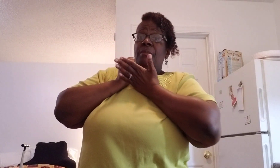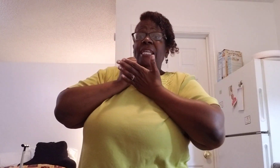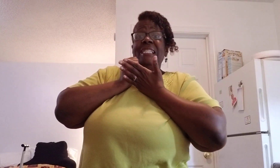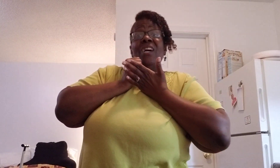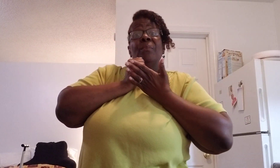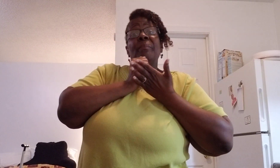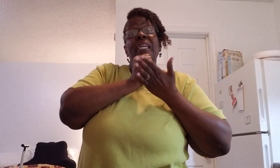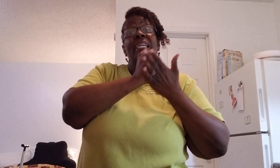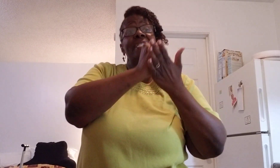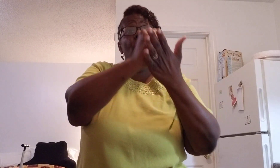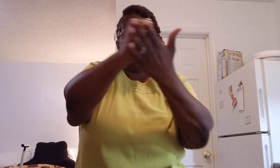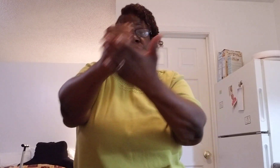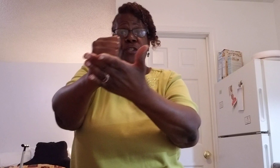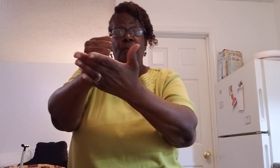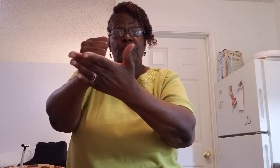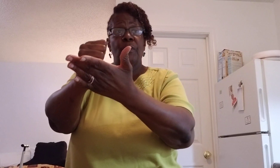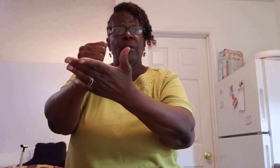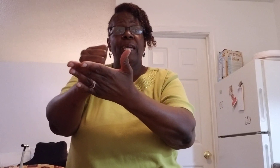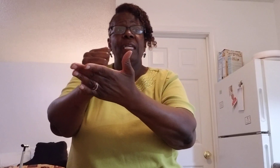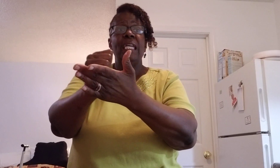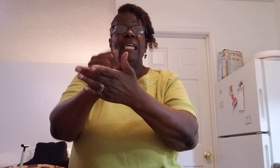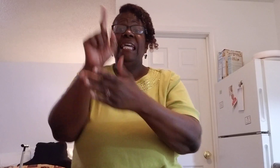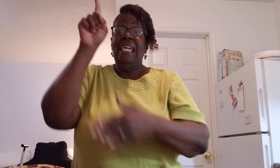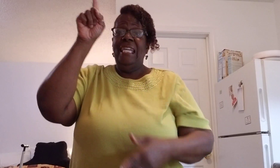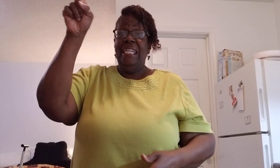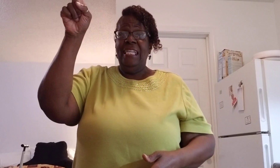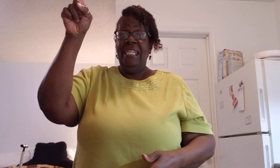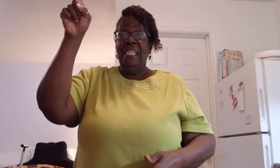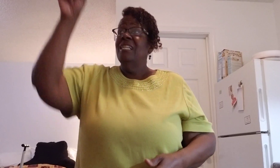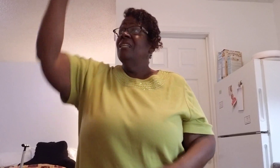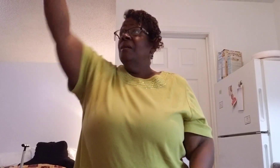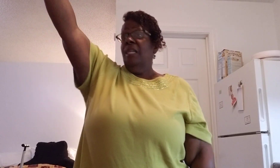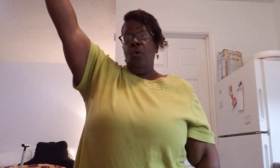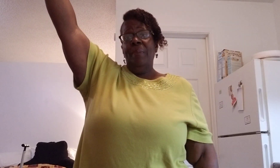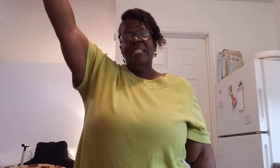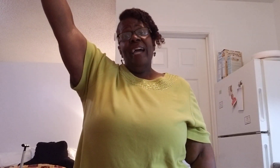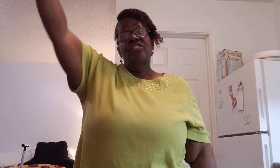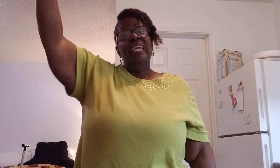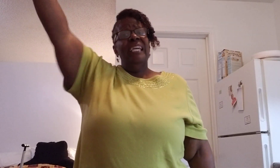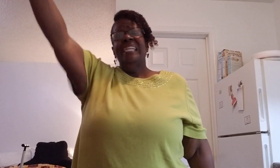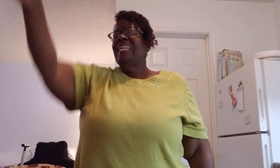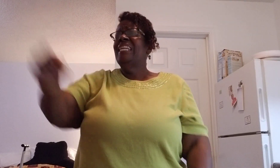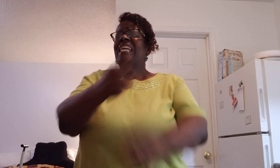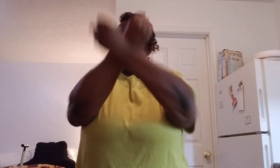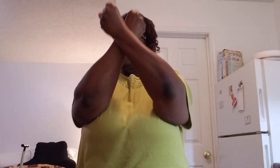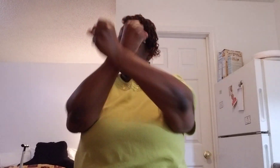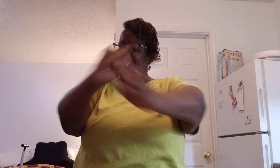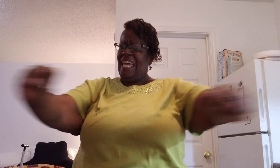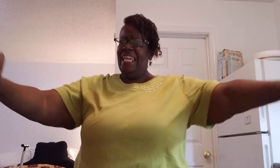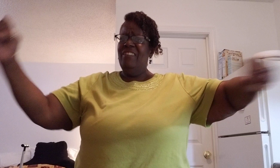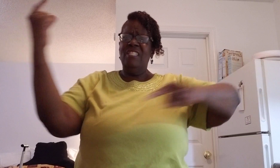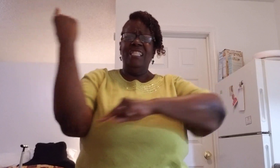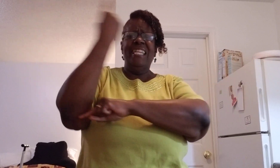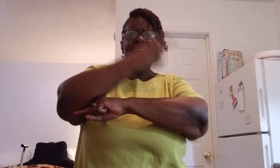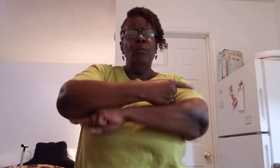He's helping me. He's helping you. Okay? He, go up as high as you can. He saves the day. When you're